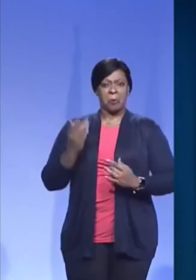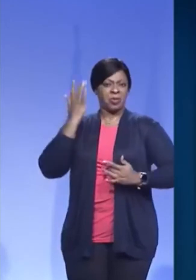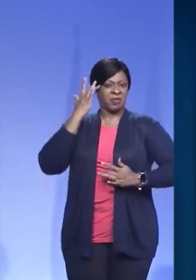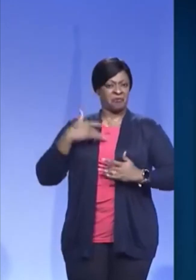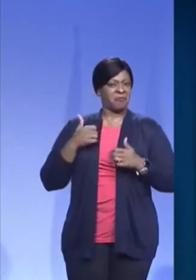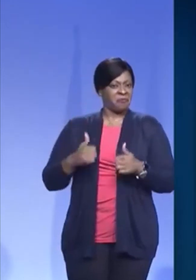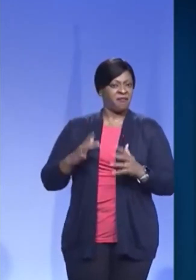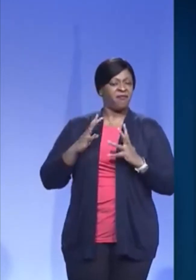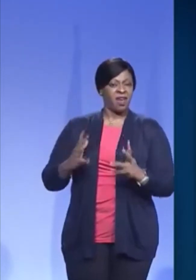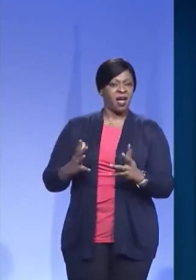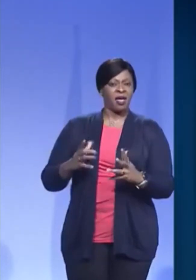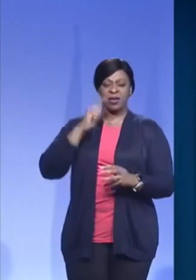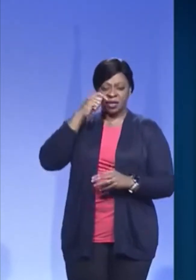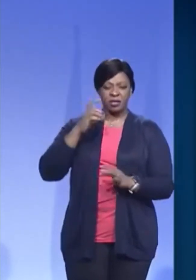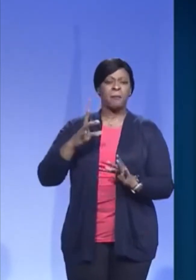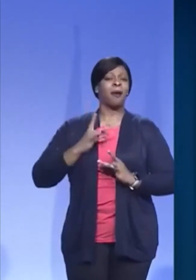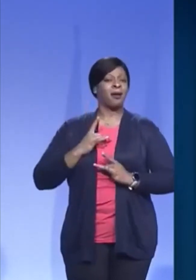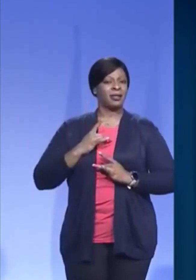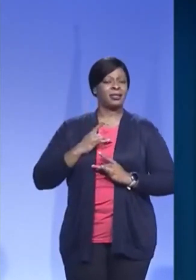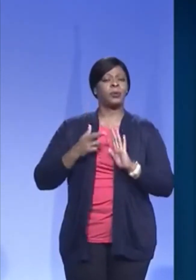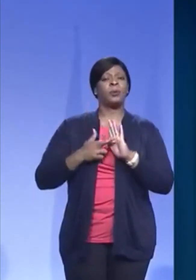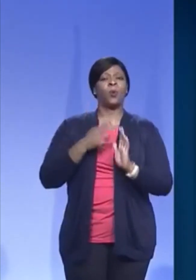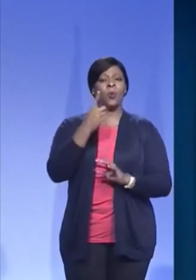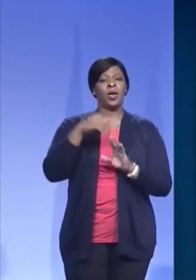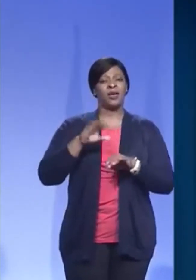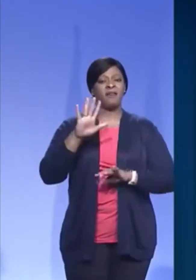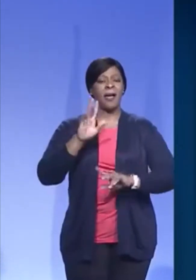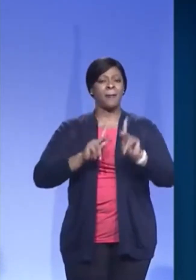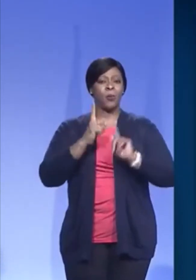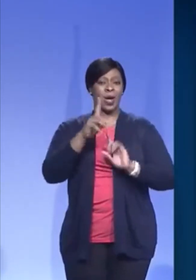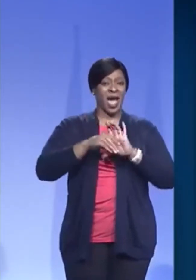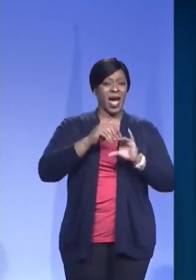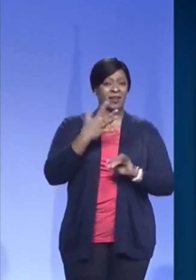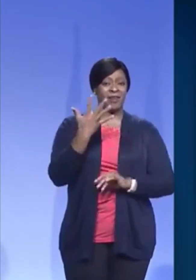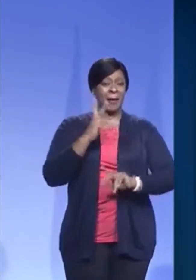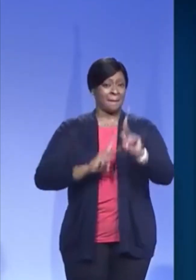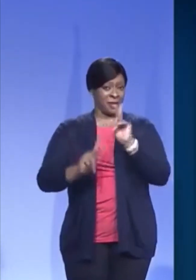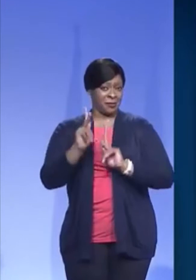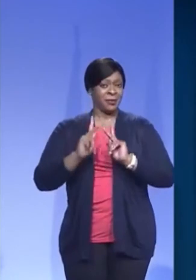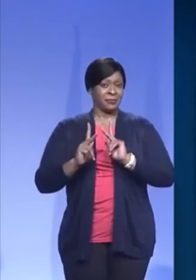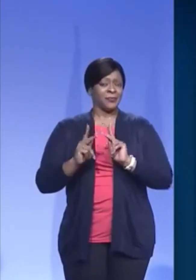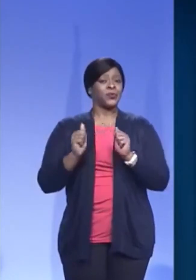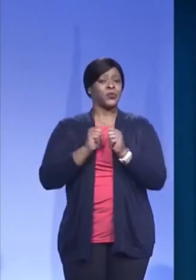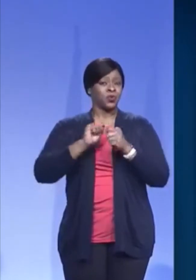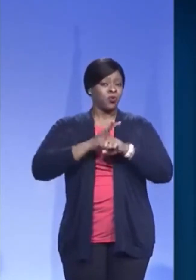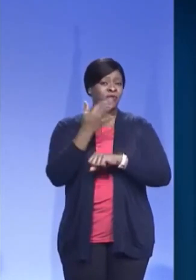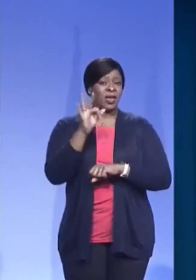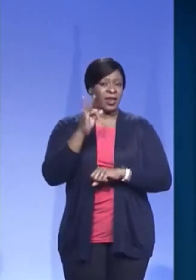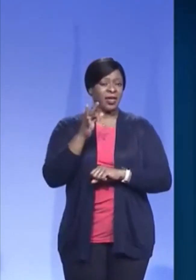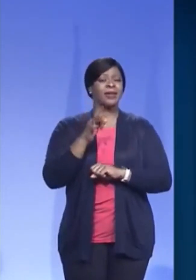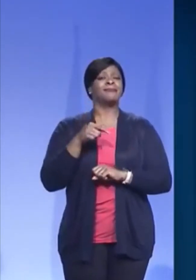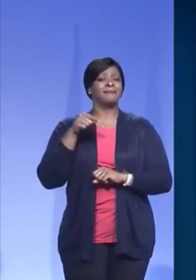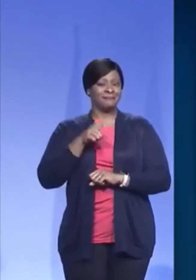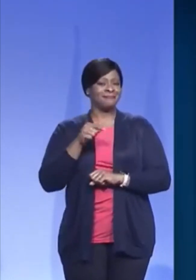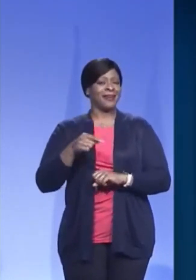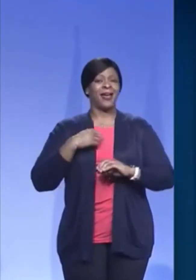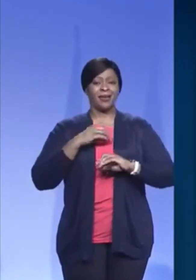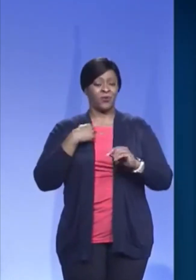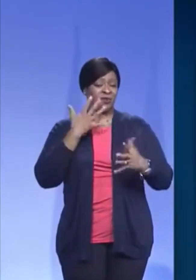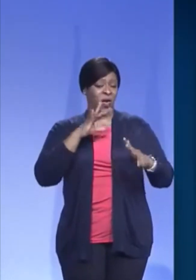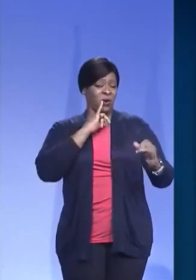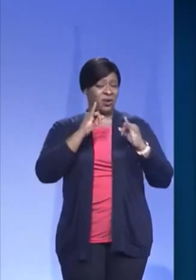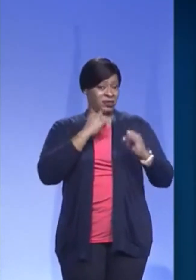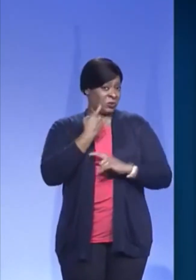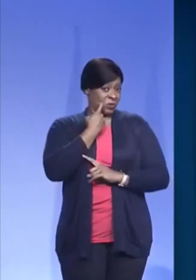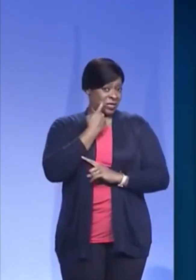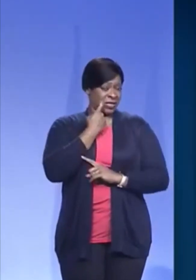tested. That represents 1 in 5. So 1 in 5 individuals with COVID-19 disease that we have interviewed